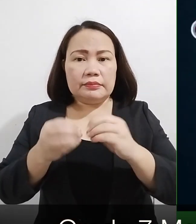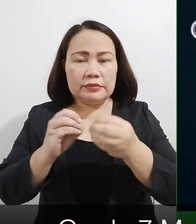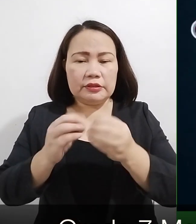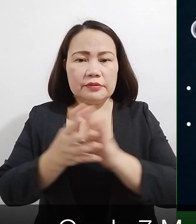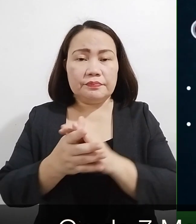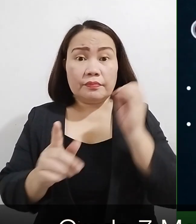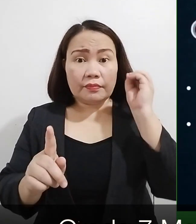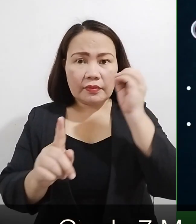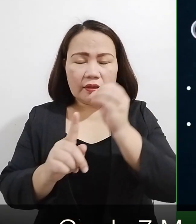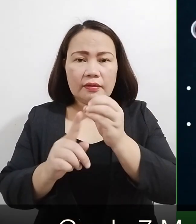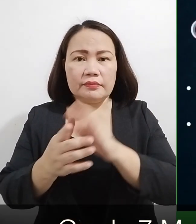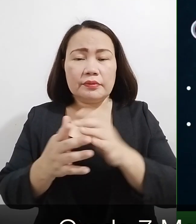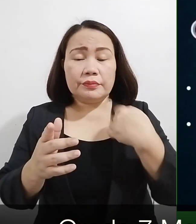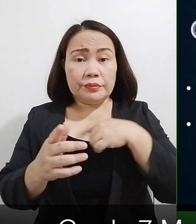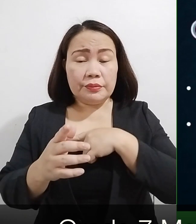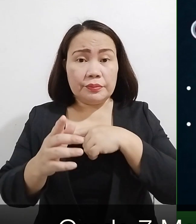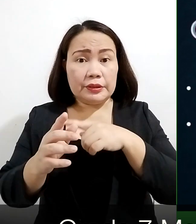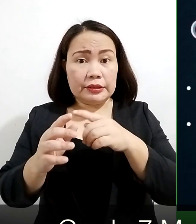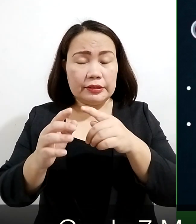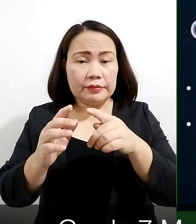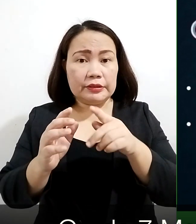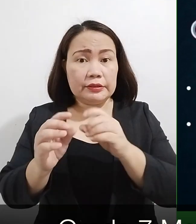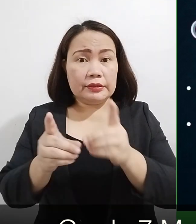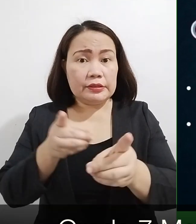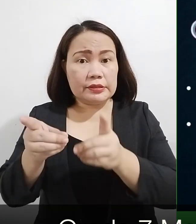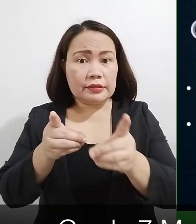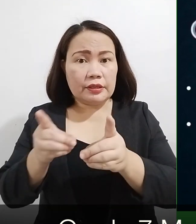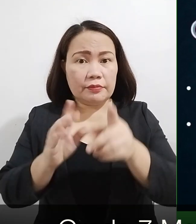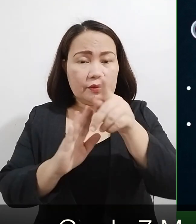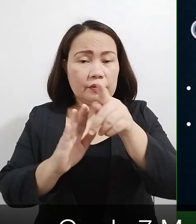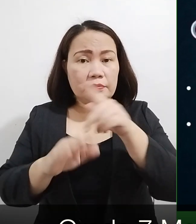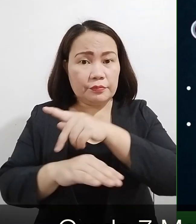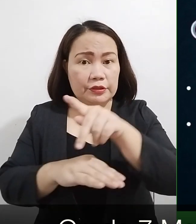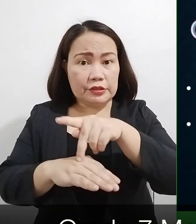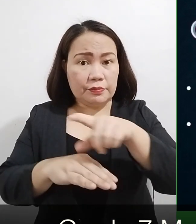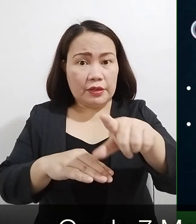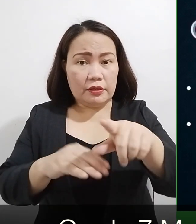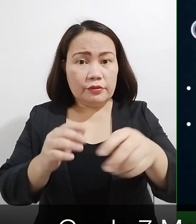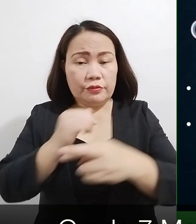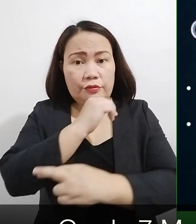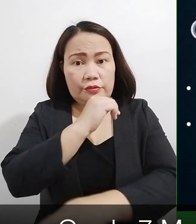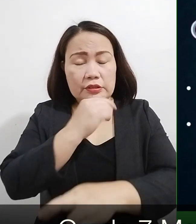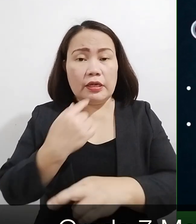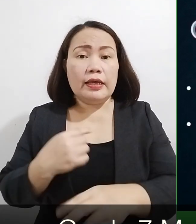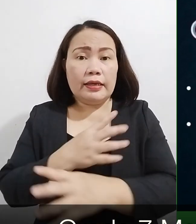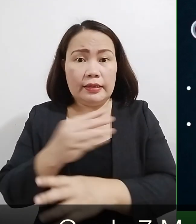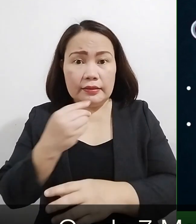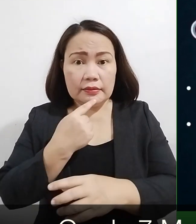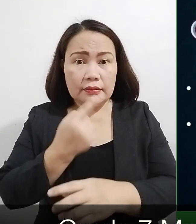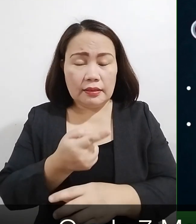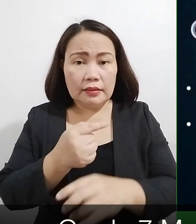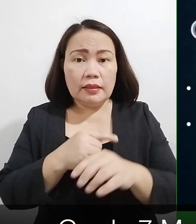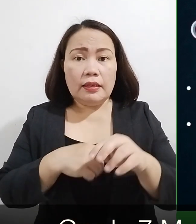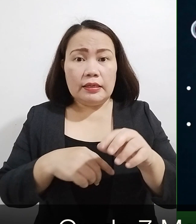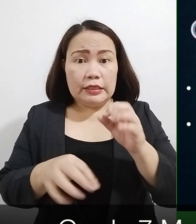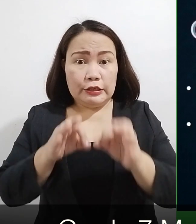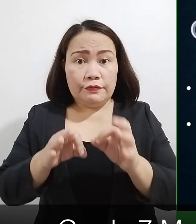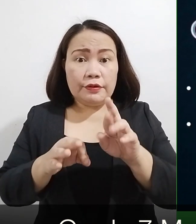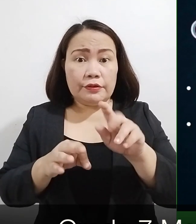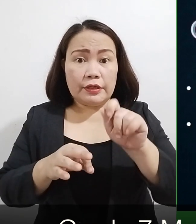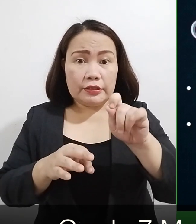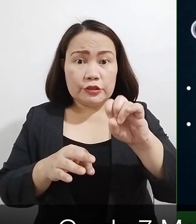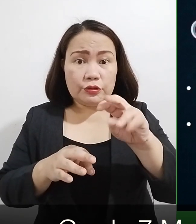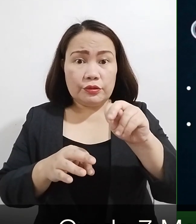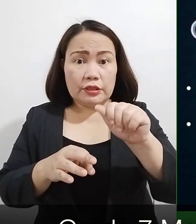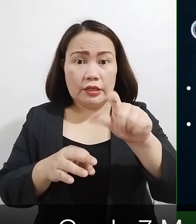be, we will describe the principal roots and tell whether they are rational or irrational. And then next, we